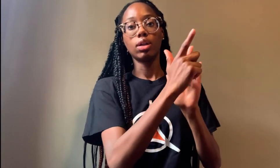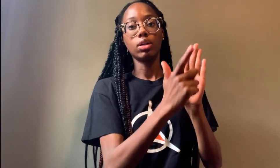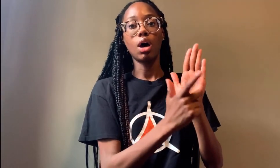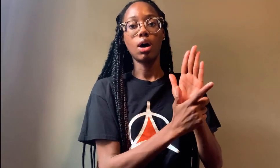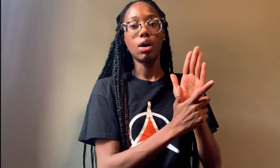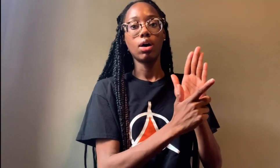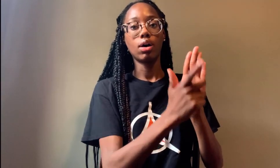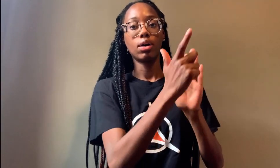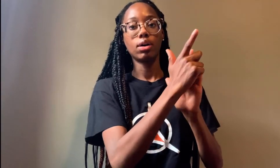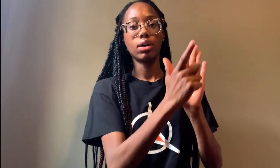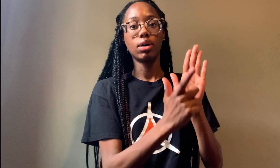Law.